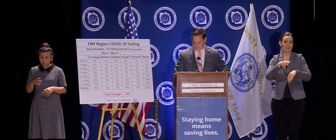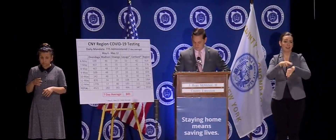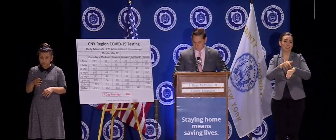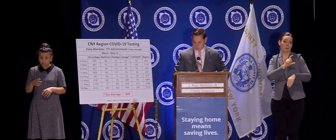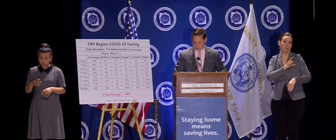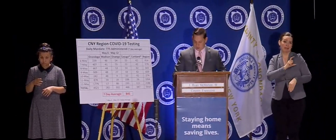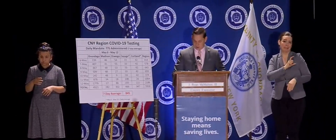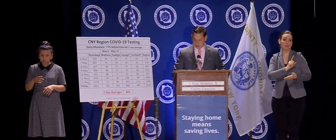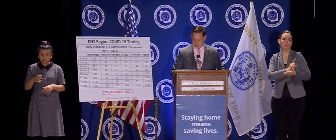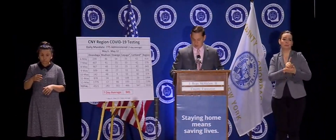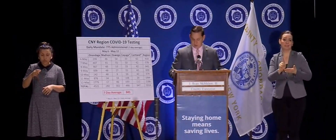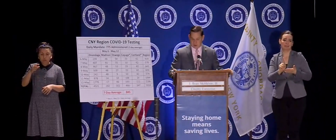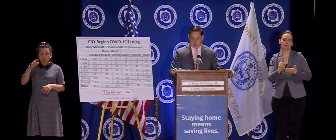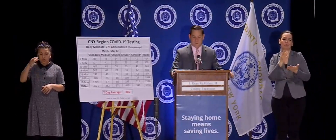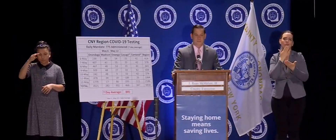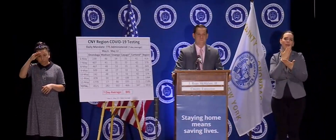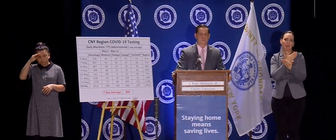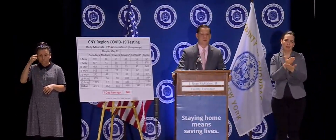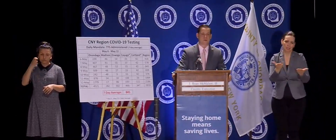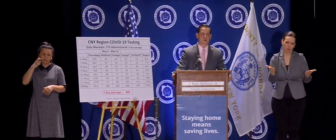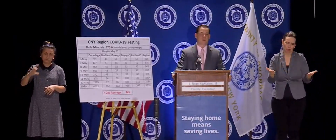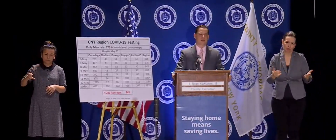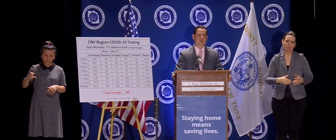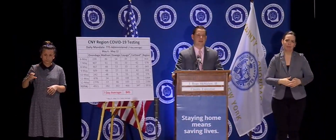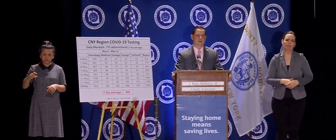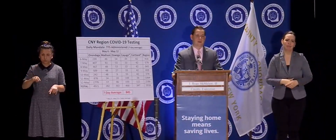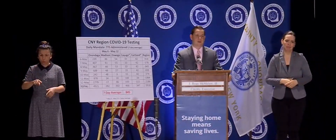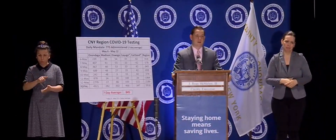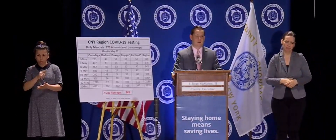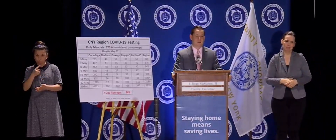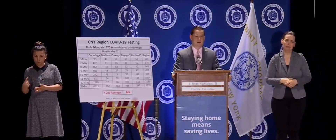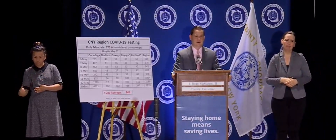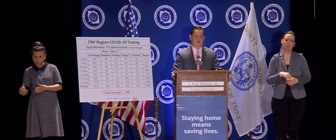Week, and it's certainly,